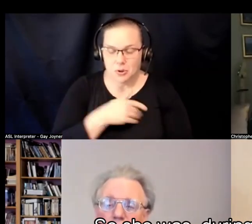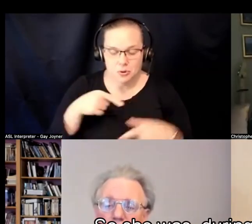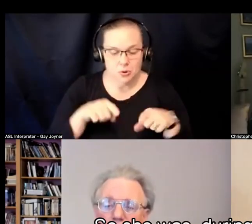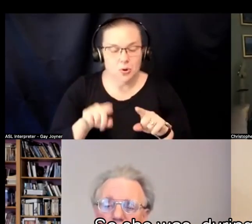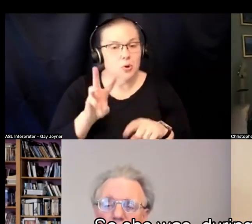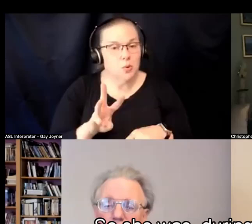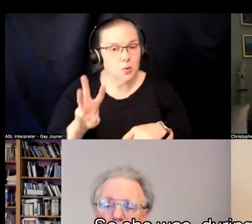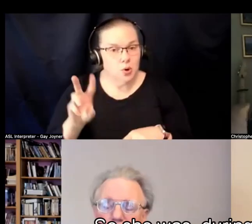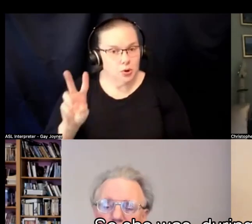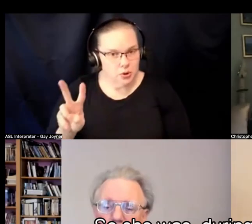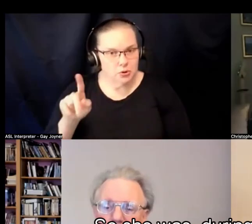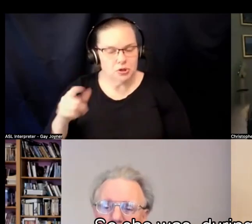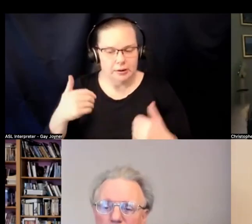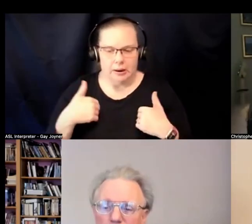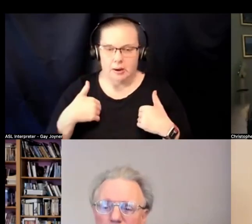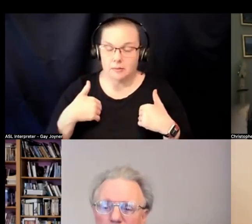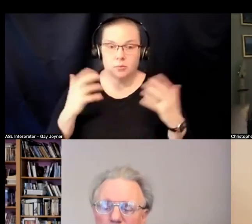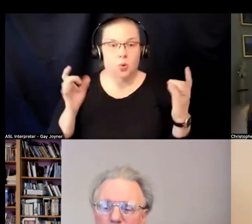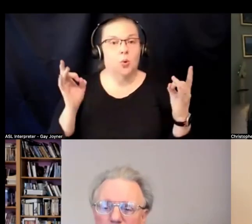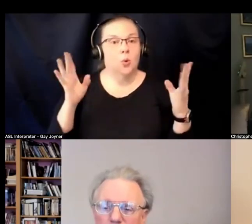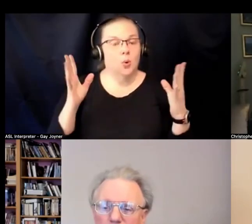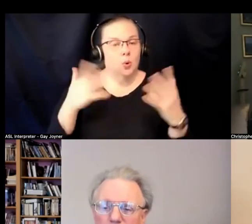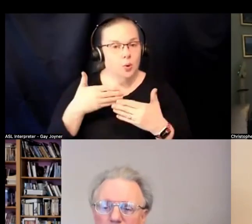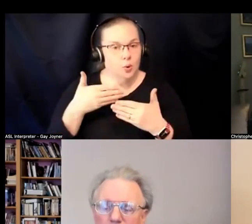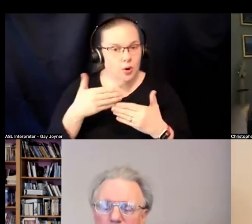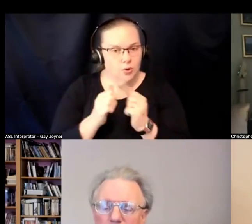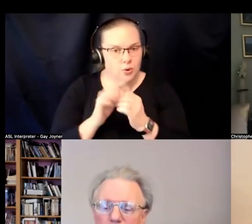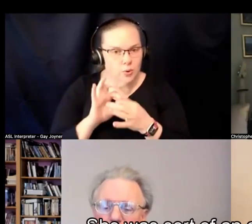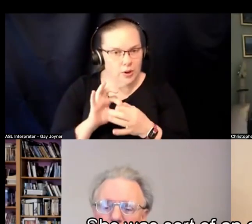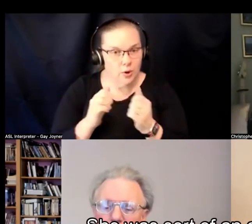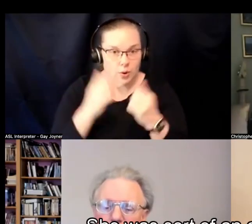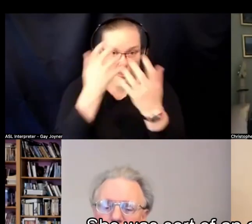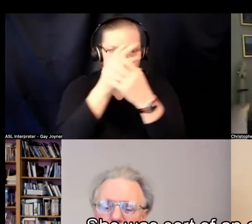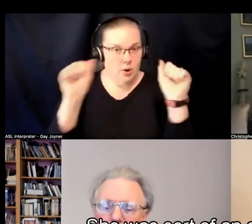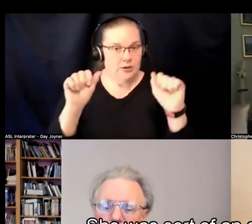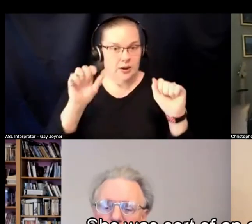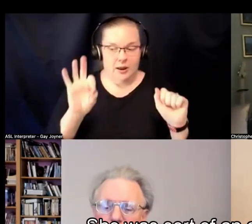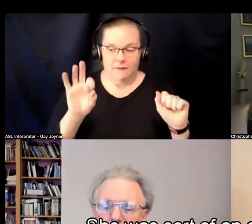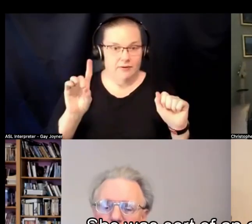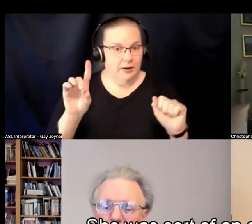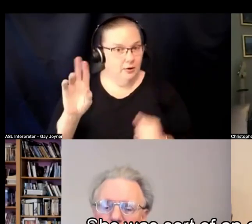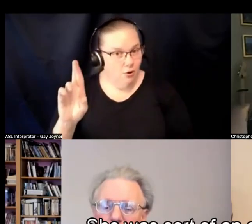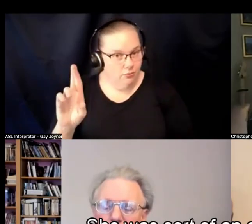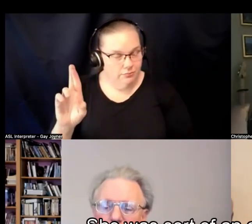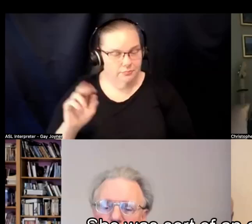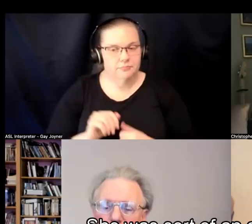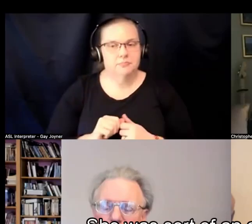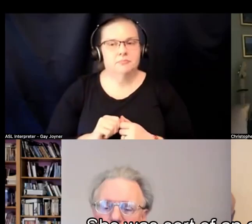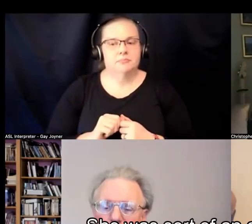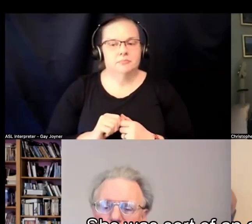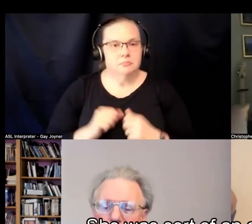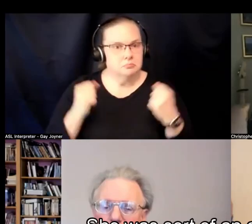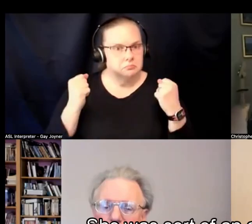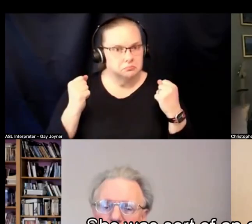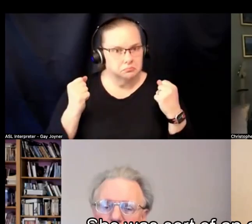she had a remarkably close relationship with the president. She was sort of an all-around